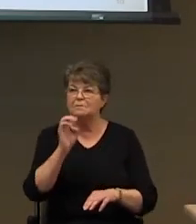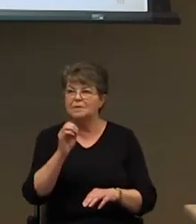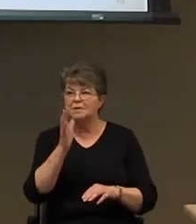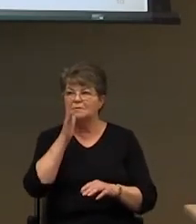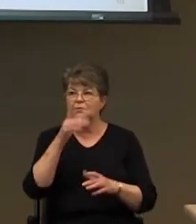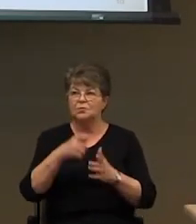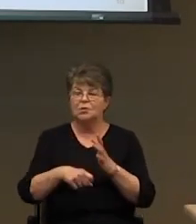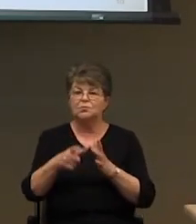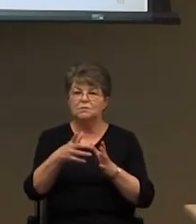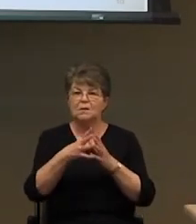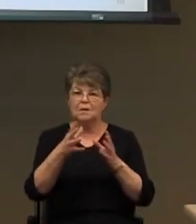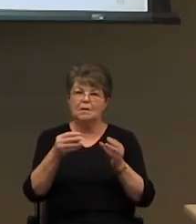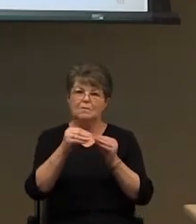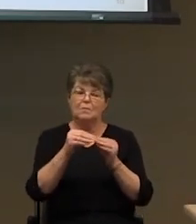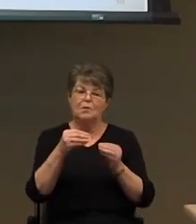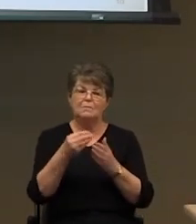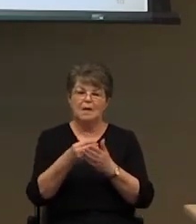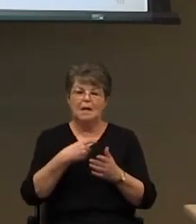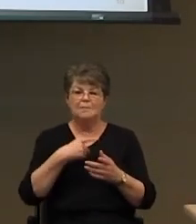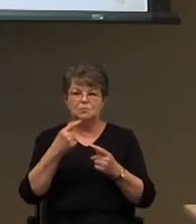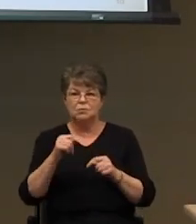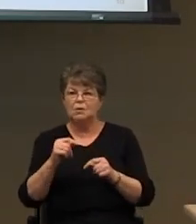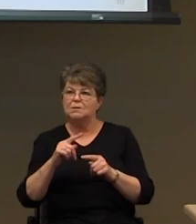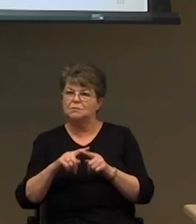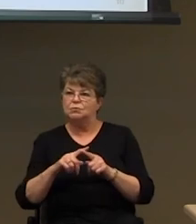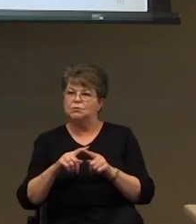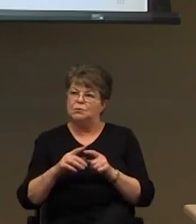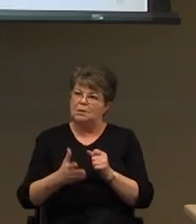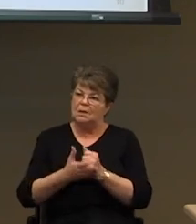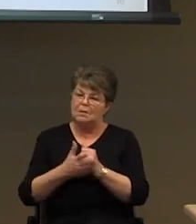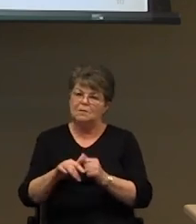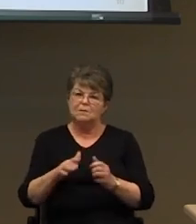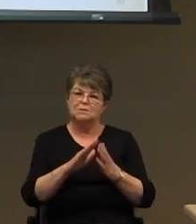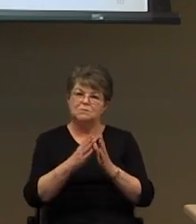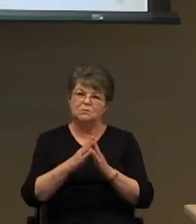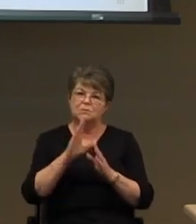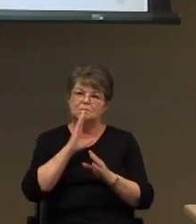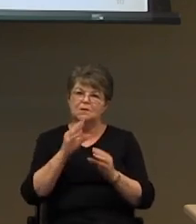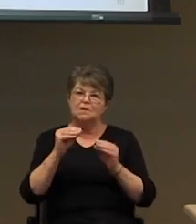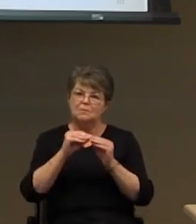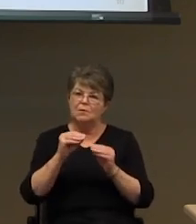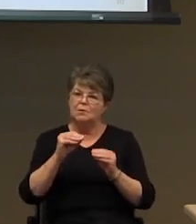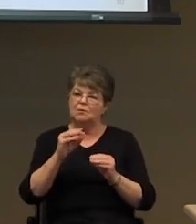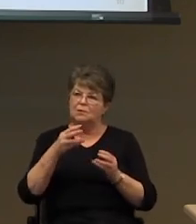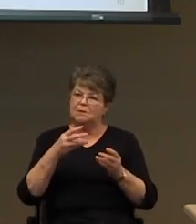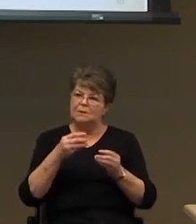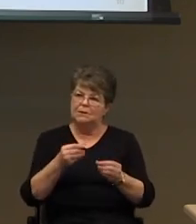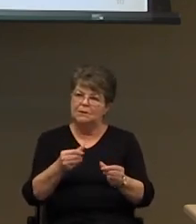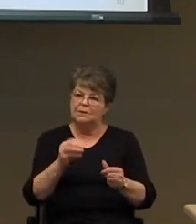I'm trying to help this community be as efficient and effective with its resources and its recruitment as possible. Does that answer your question?